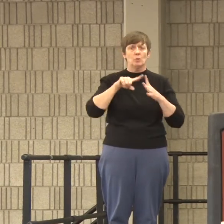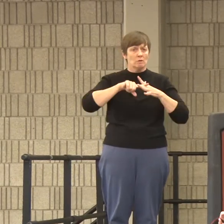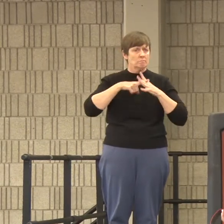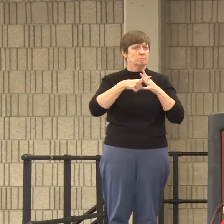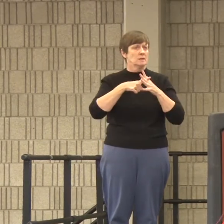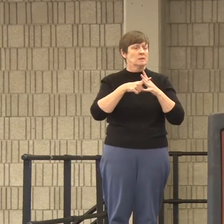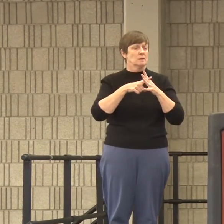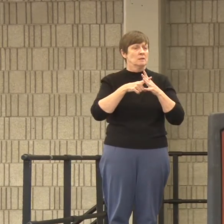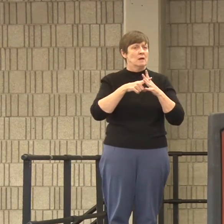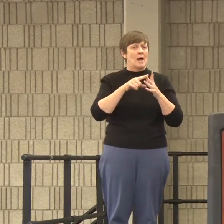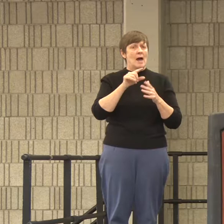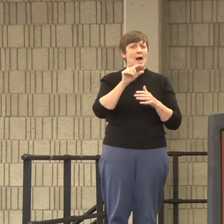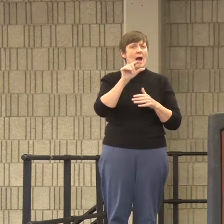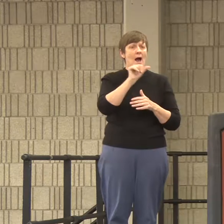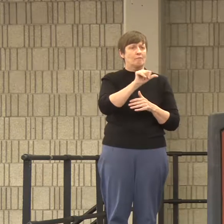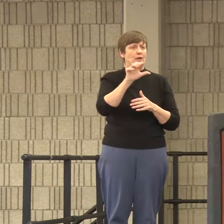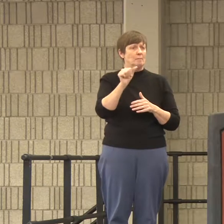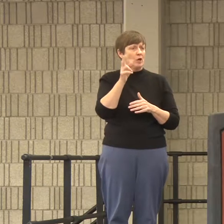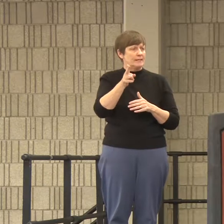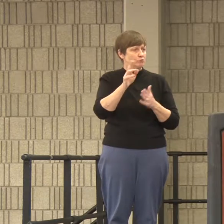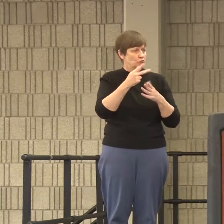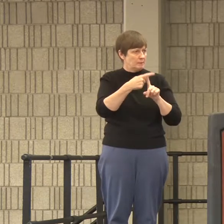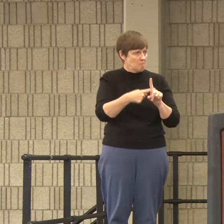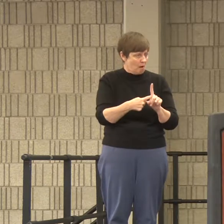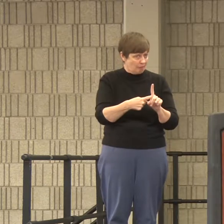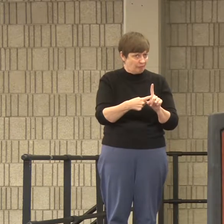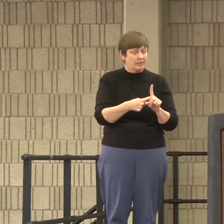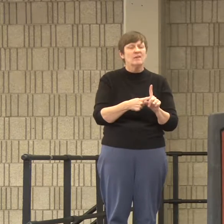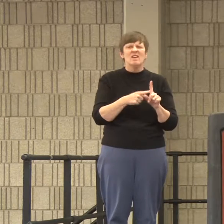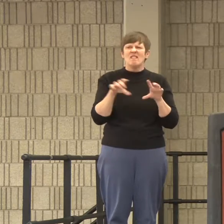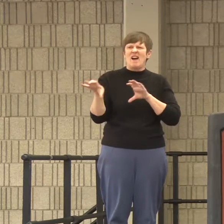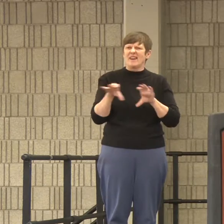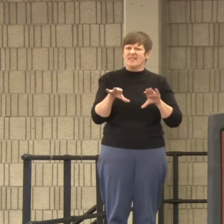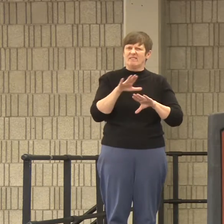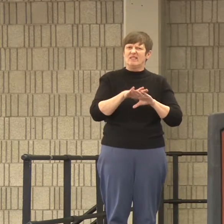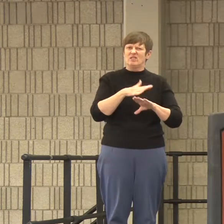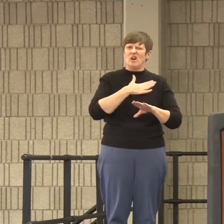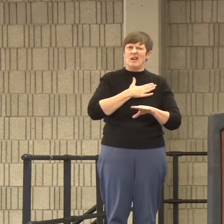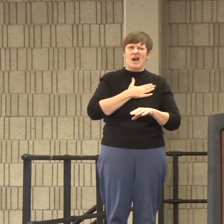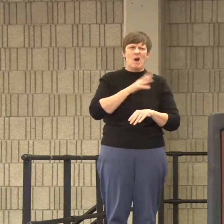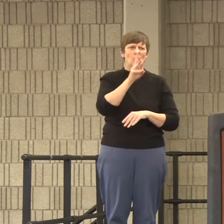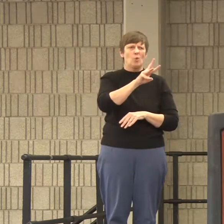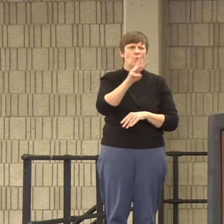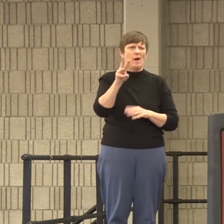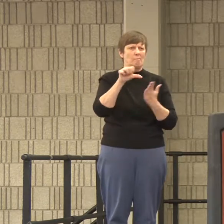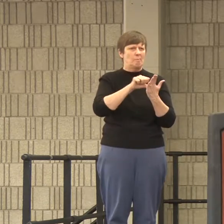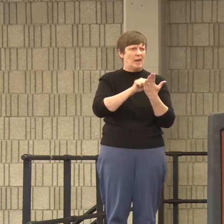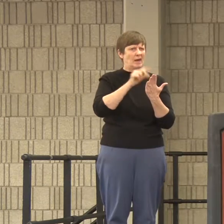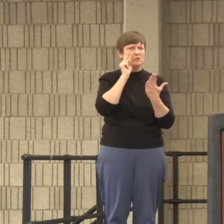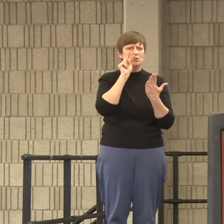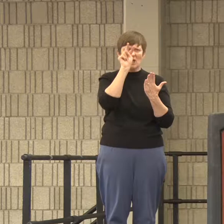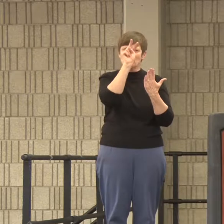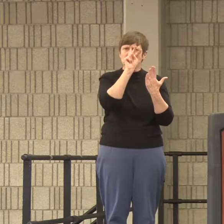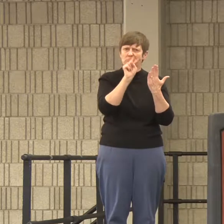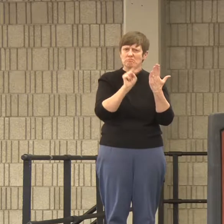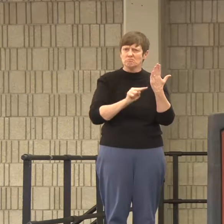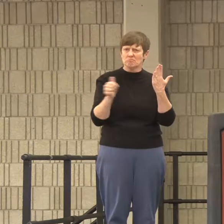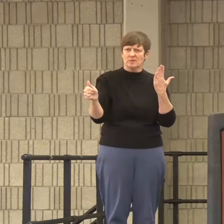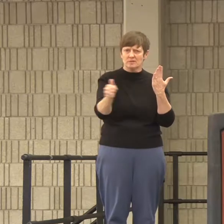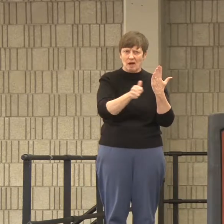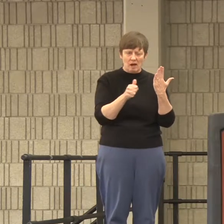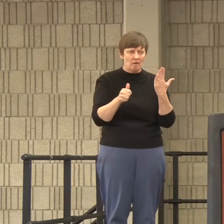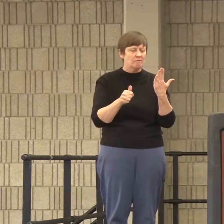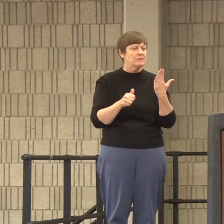Month. And the activities are listed on our BCC webpage, and you're certainly invited, and the cost